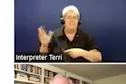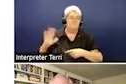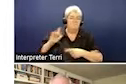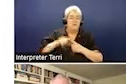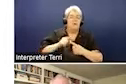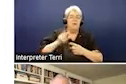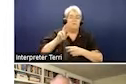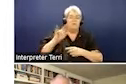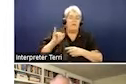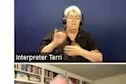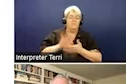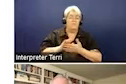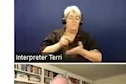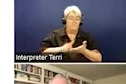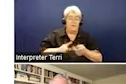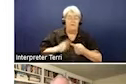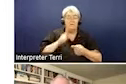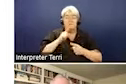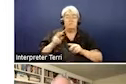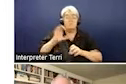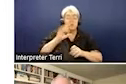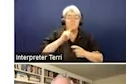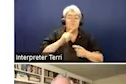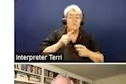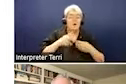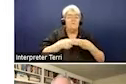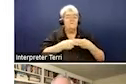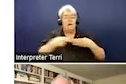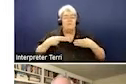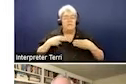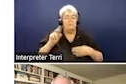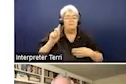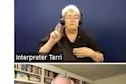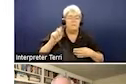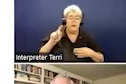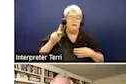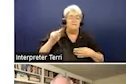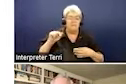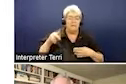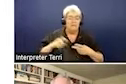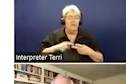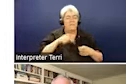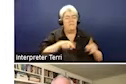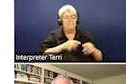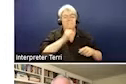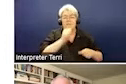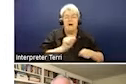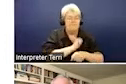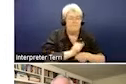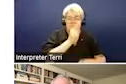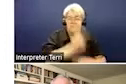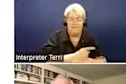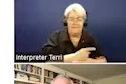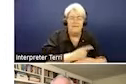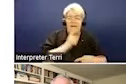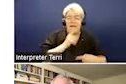He said, just go for wherever the duct tape is. Look for areas that just aren't functioning in the way they should, where things have